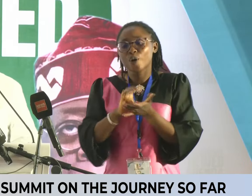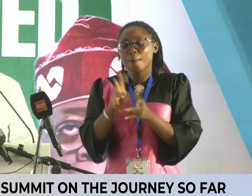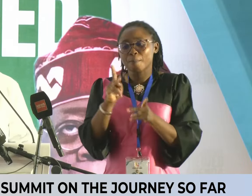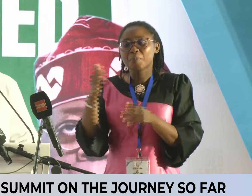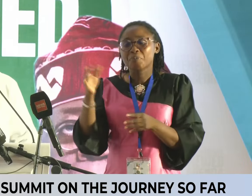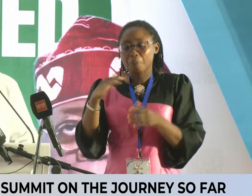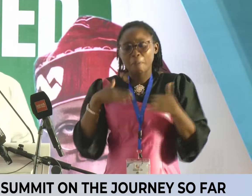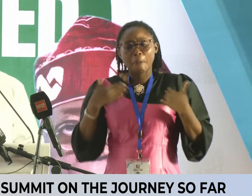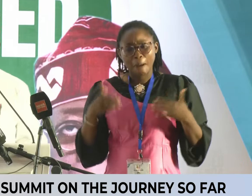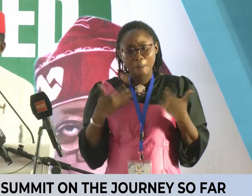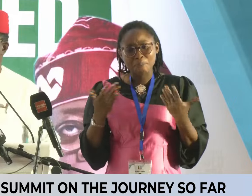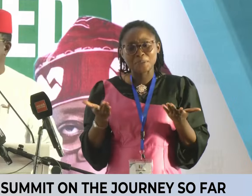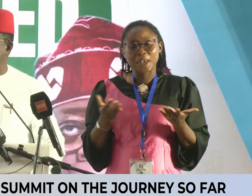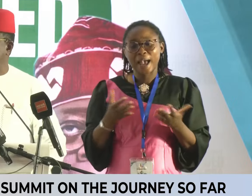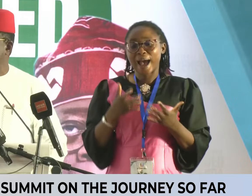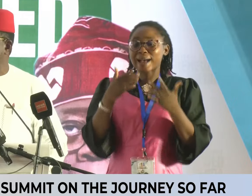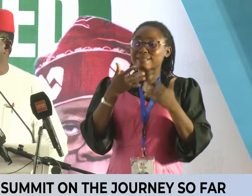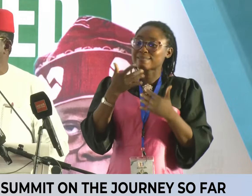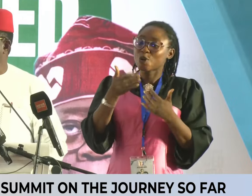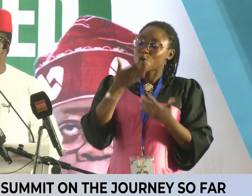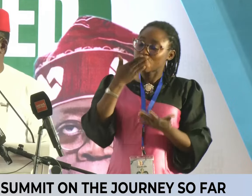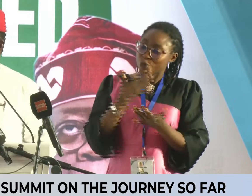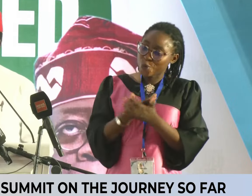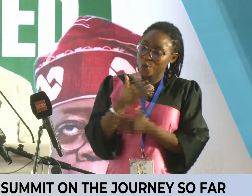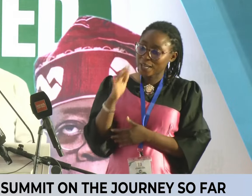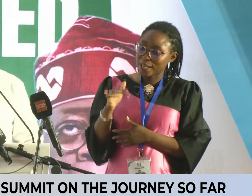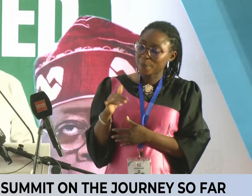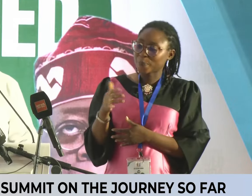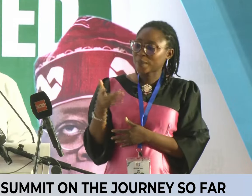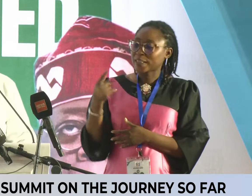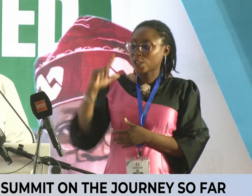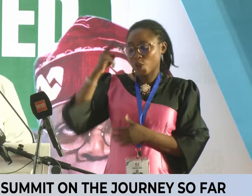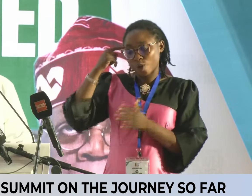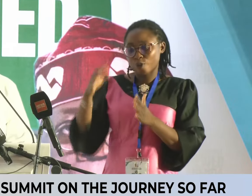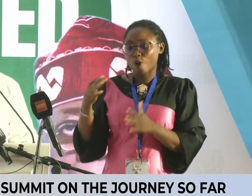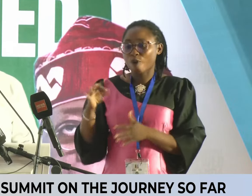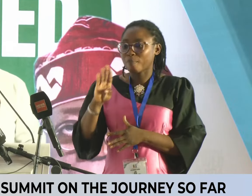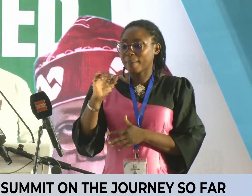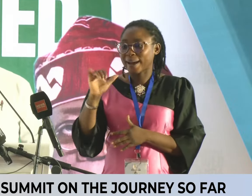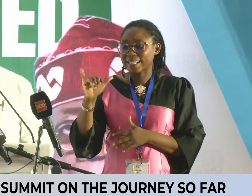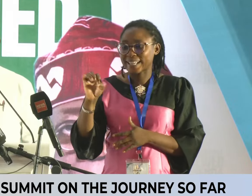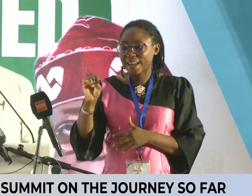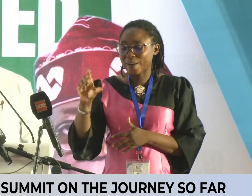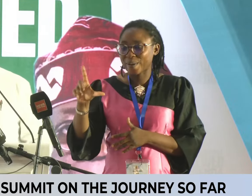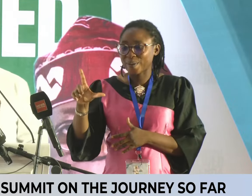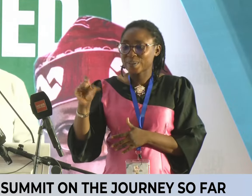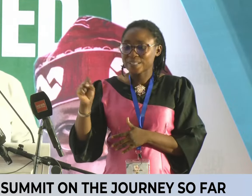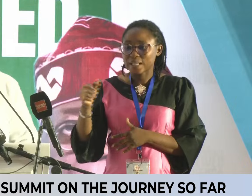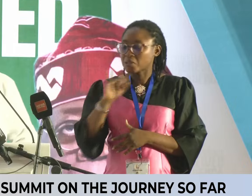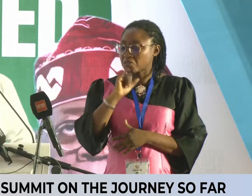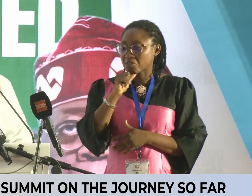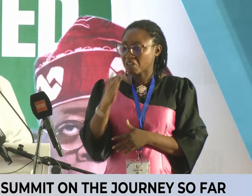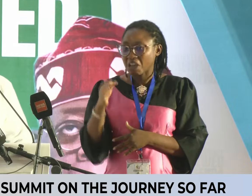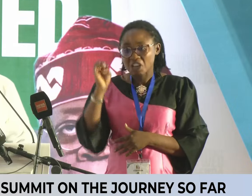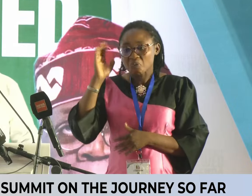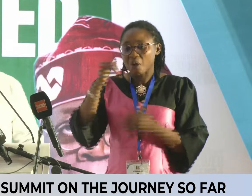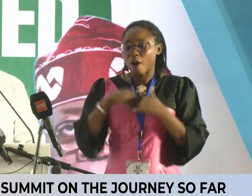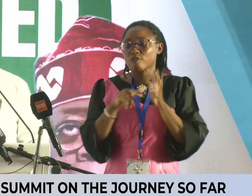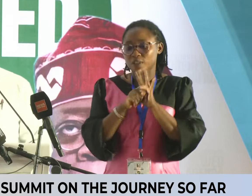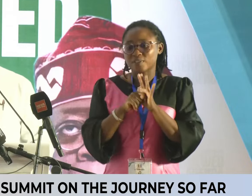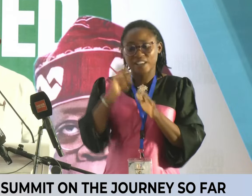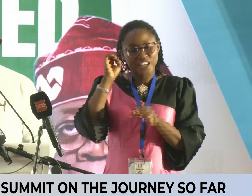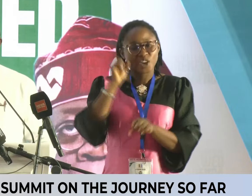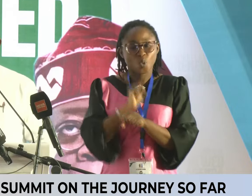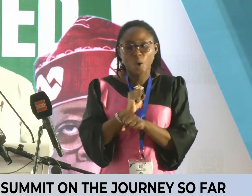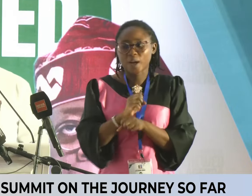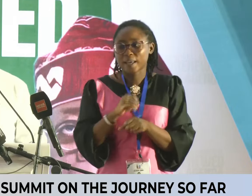very happy. Unfortunately, the governor of Bayelsa is not here. He should have testified. He works like